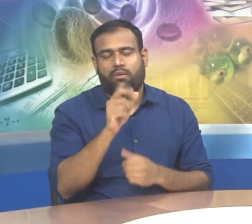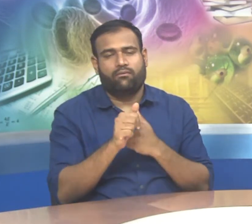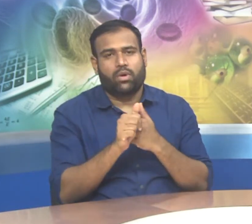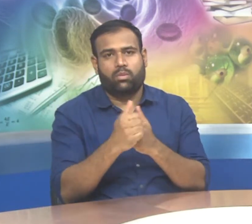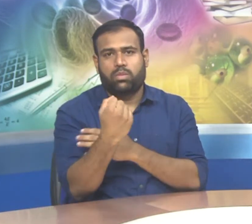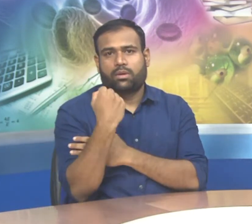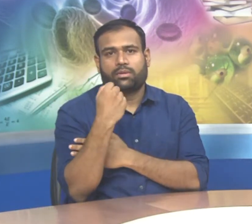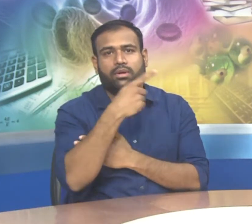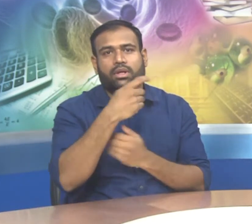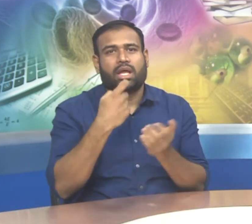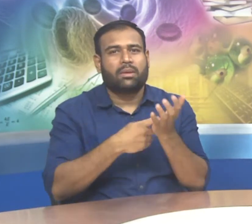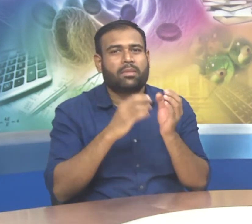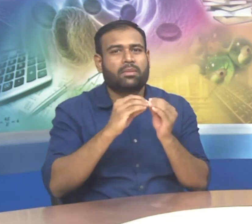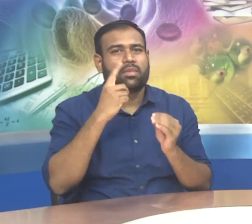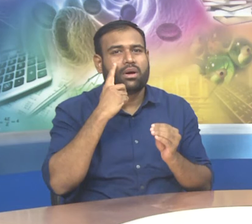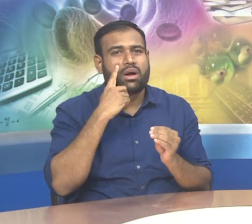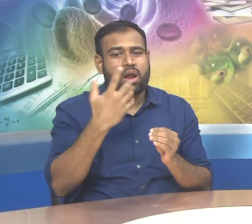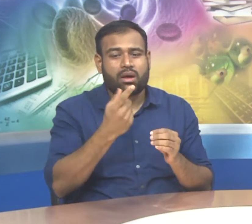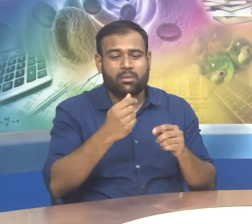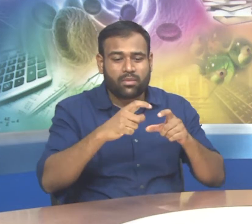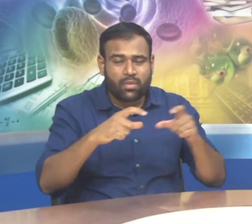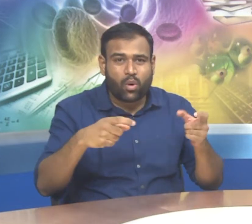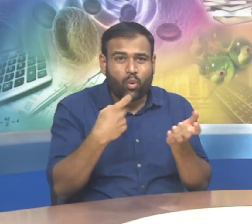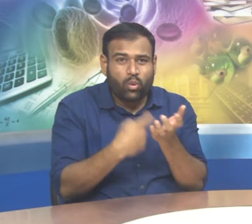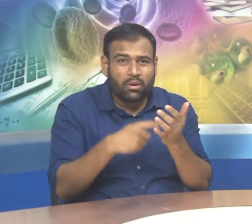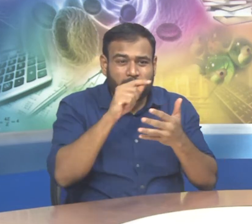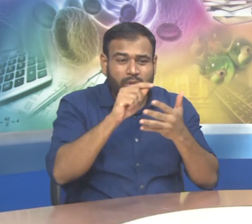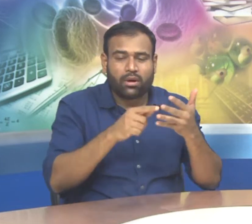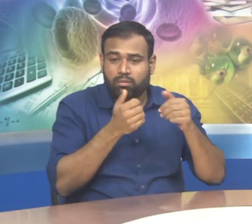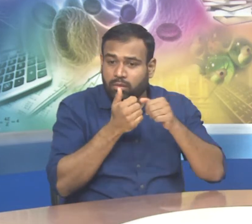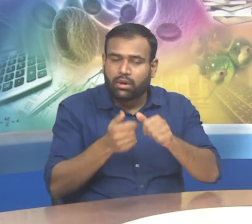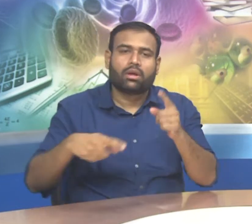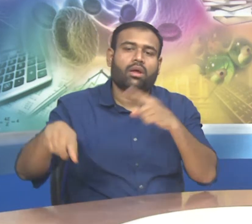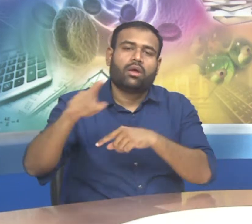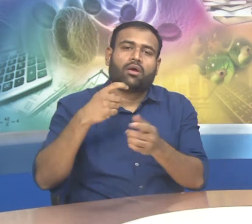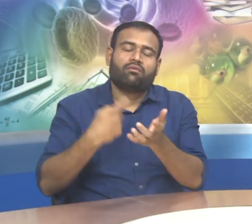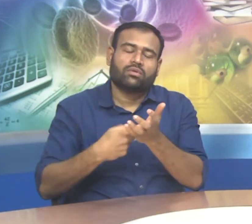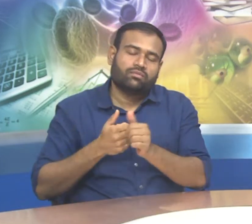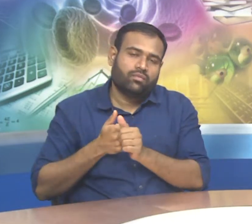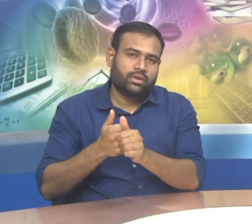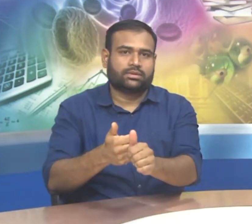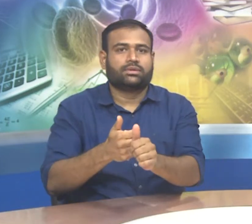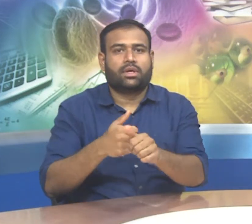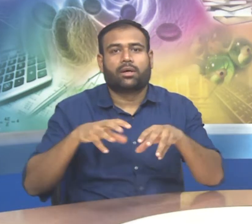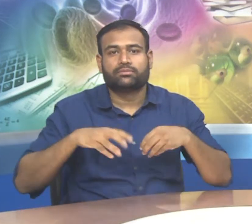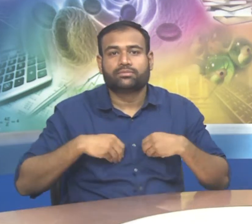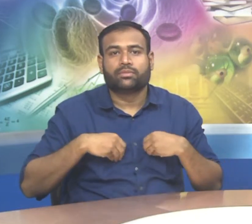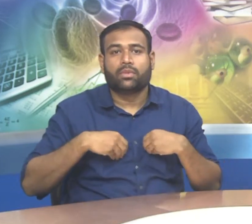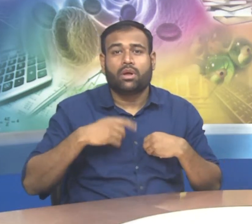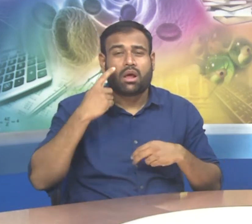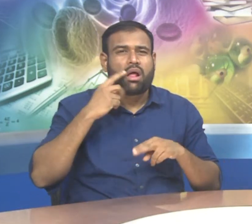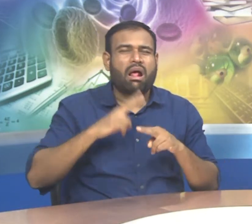only RBI and no other bank than the central bank who can issue the currency.